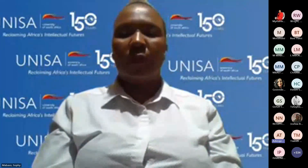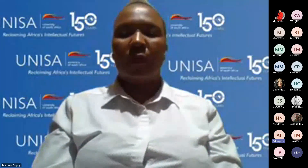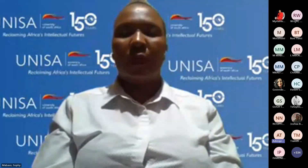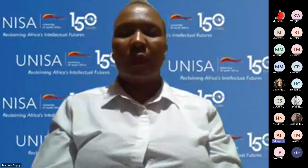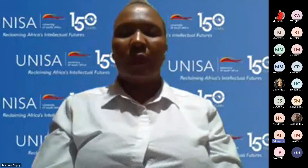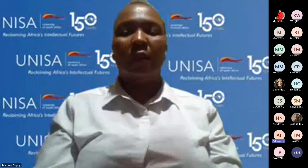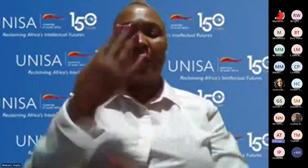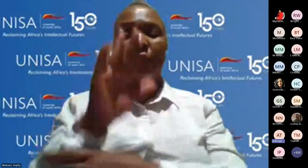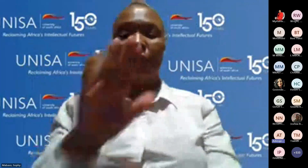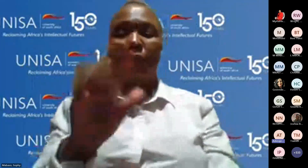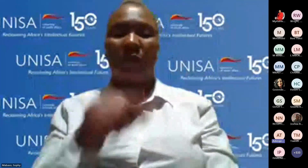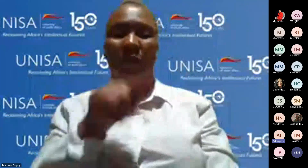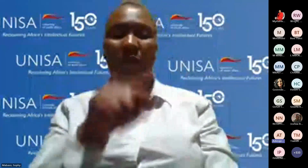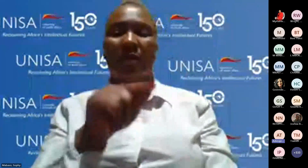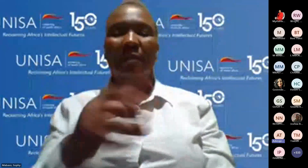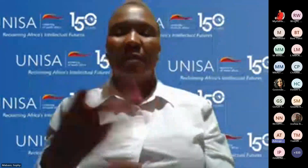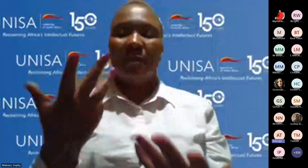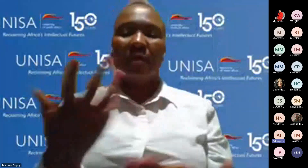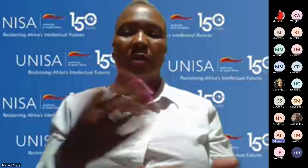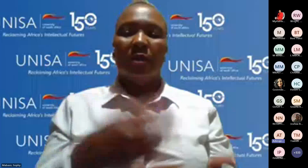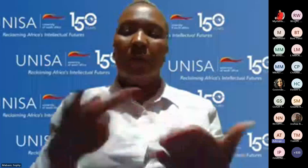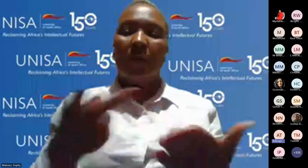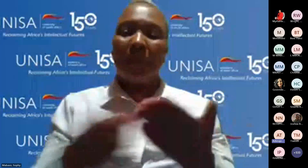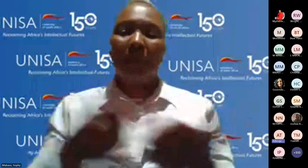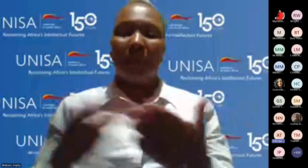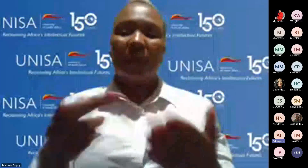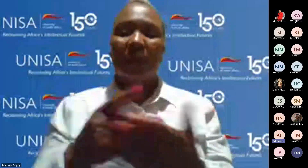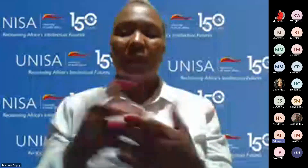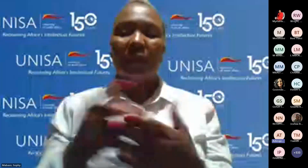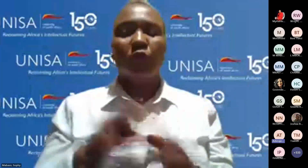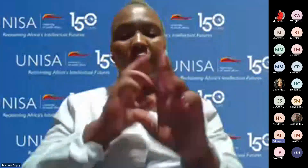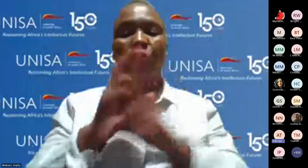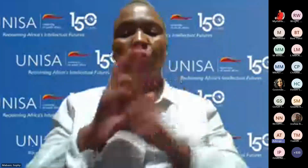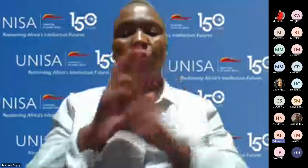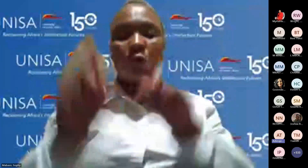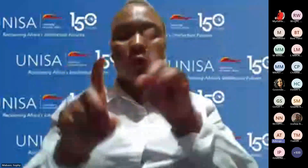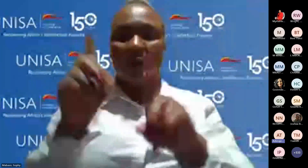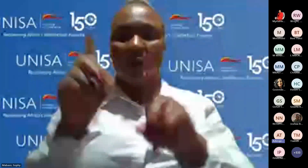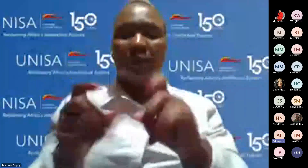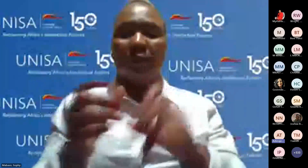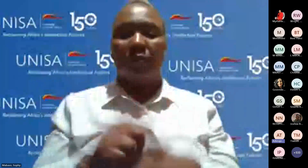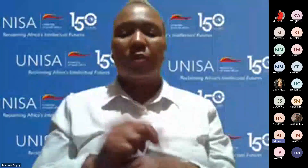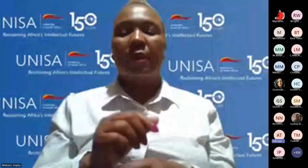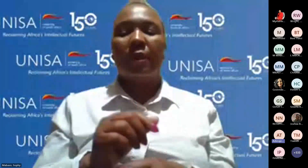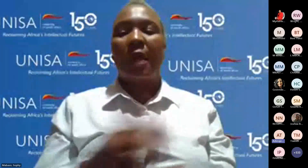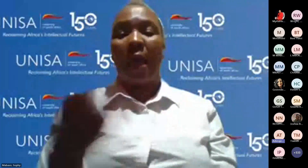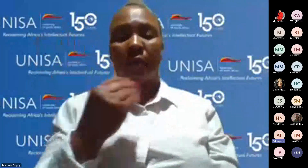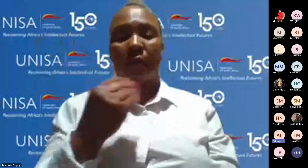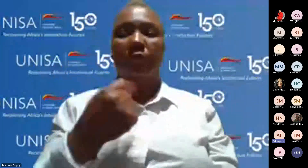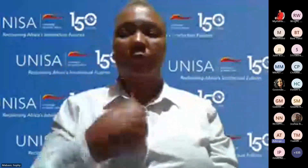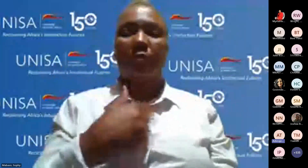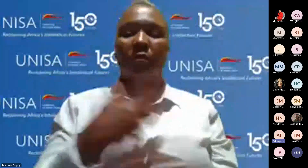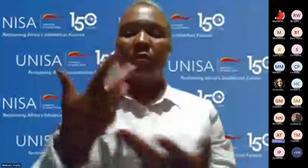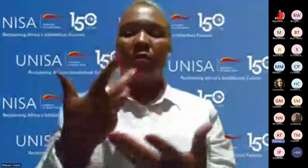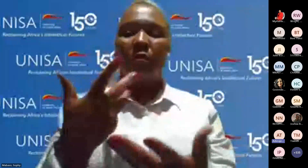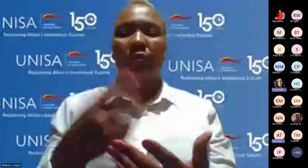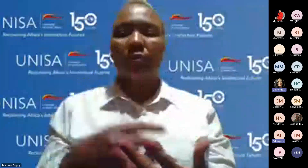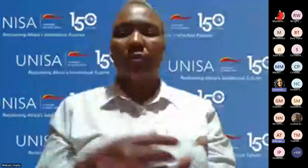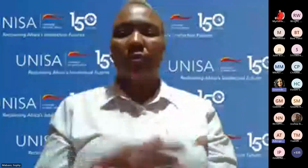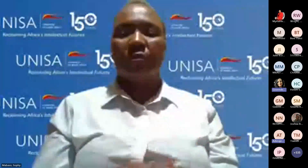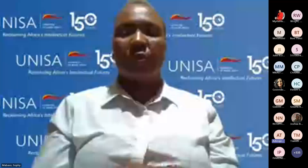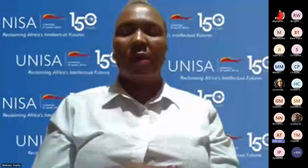the way students are preparing themselves to respond to the questions? As to me, I prefer